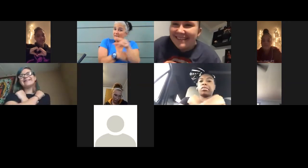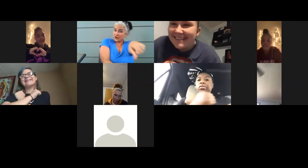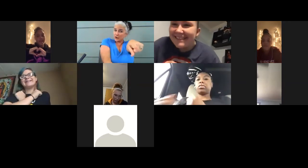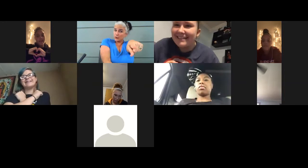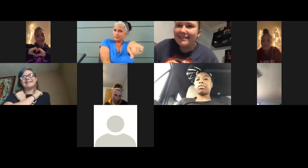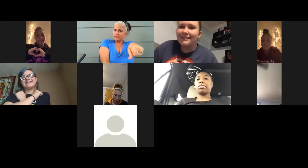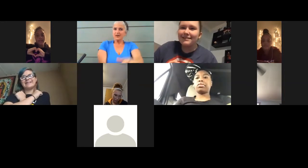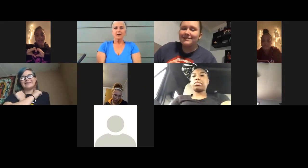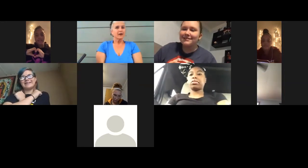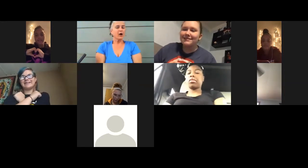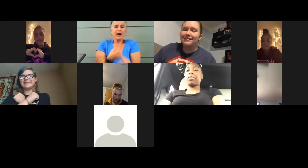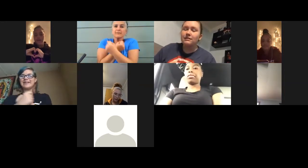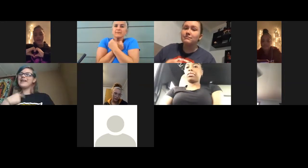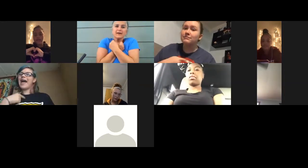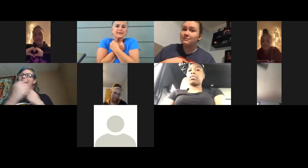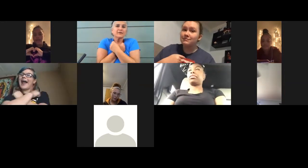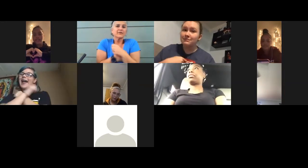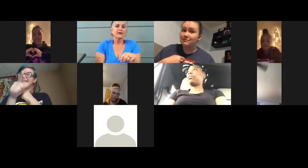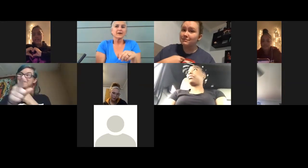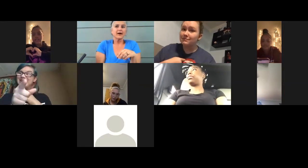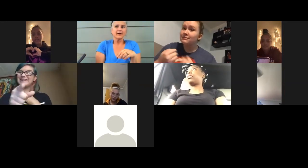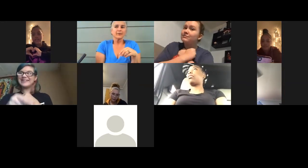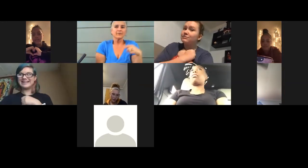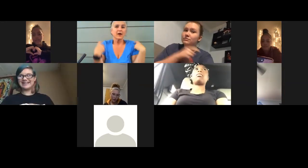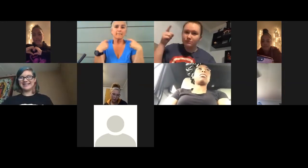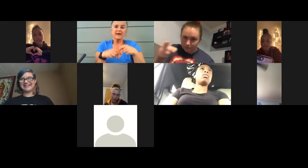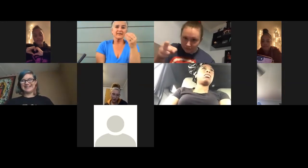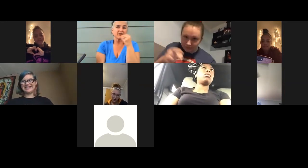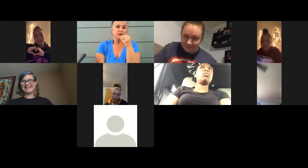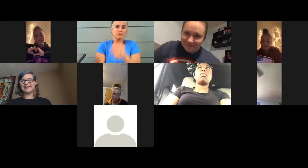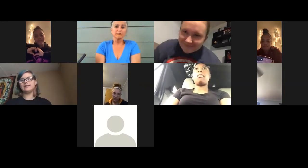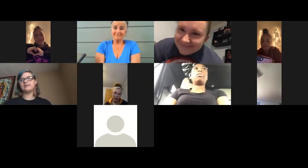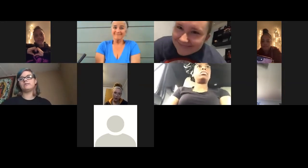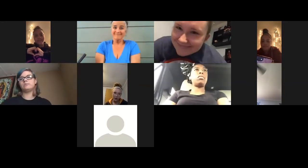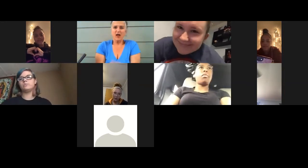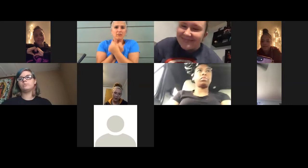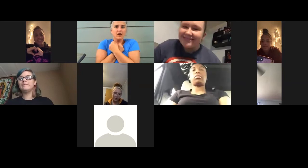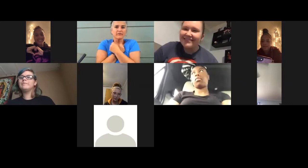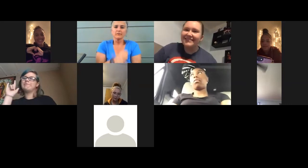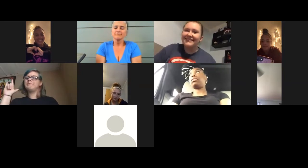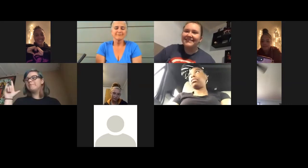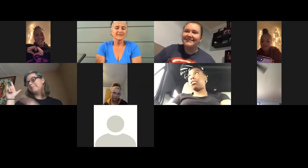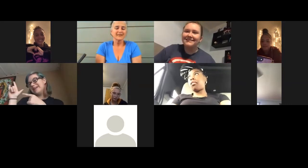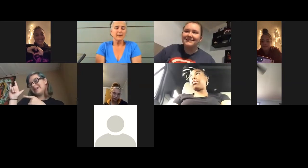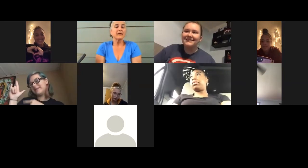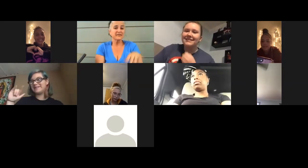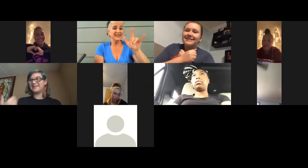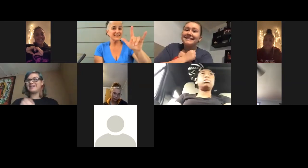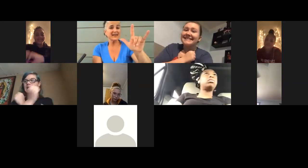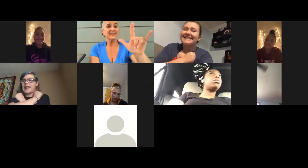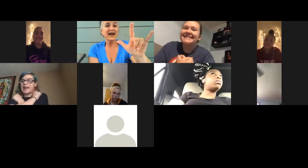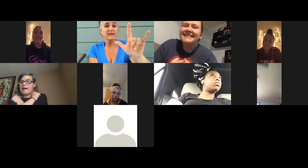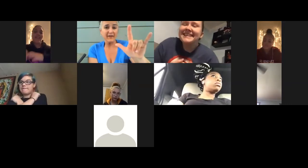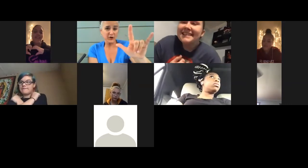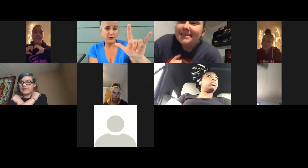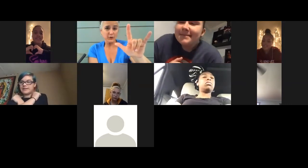I love you. I love Mexican food. Love. But